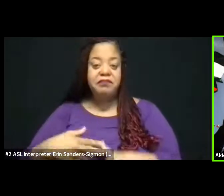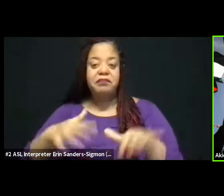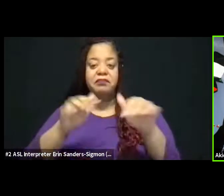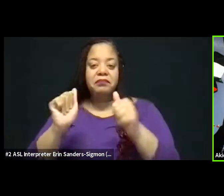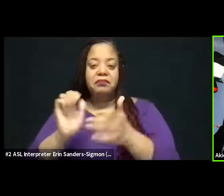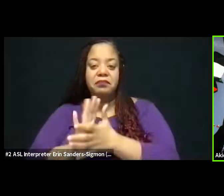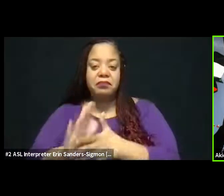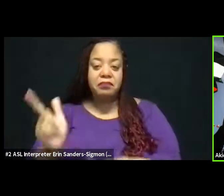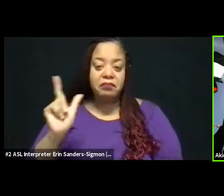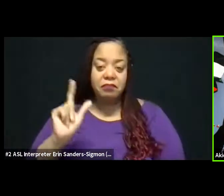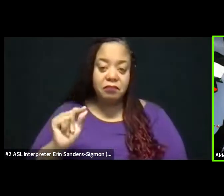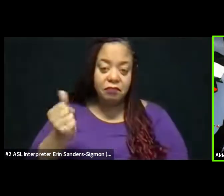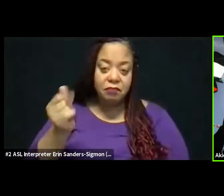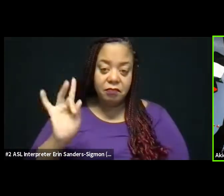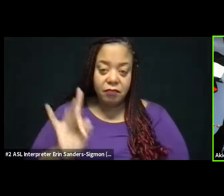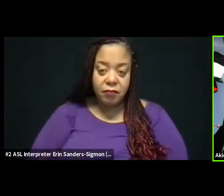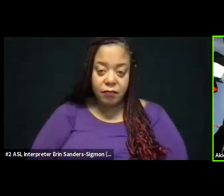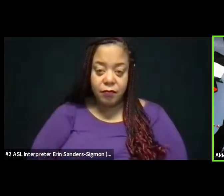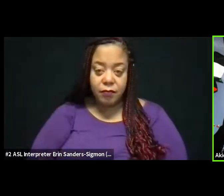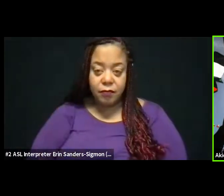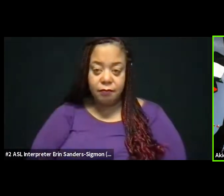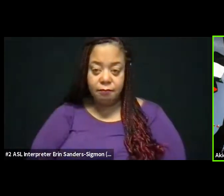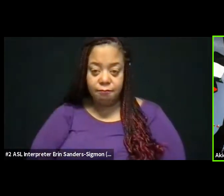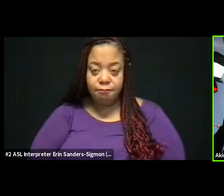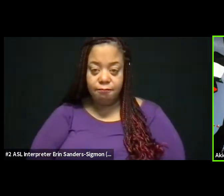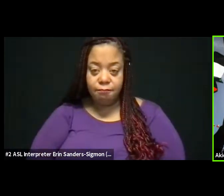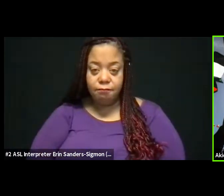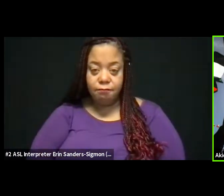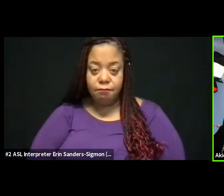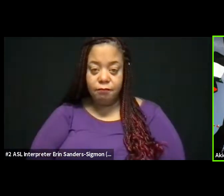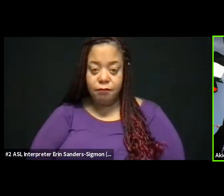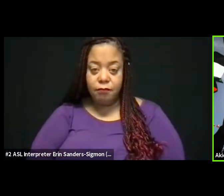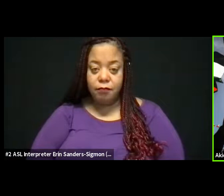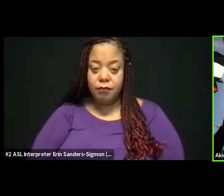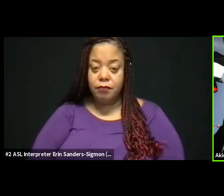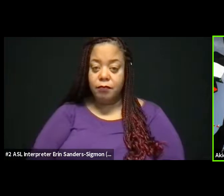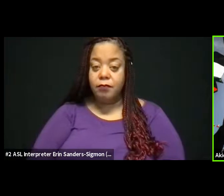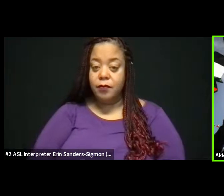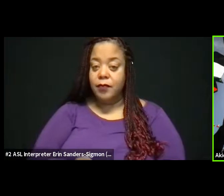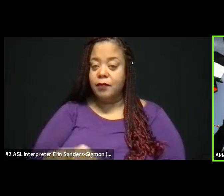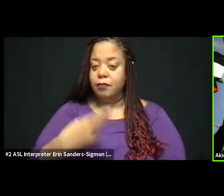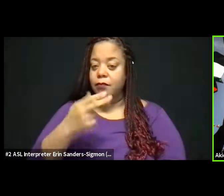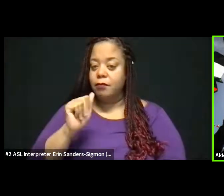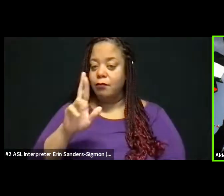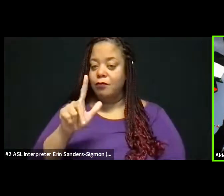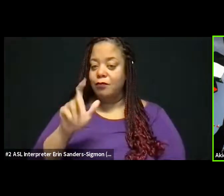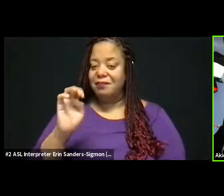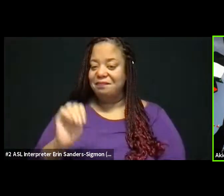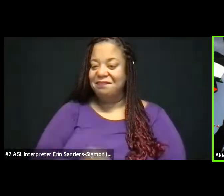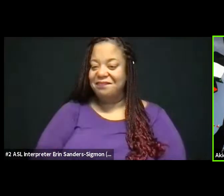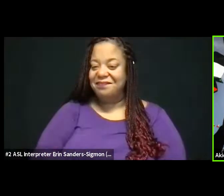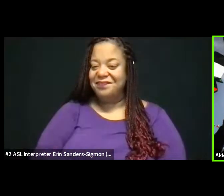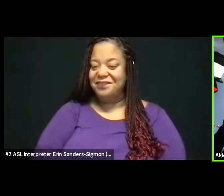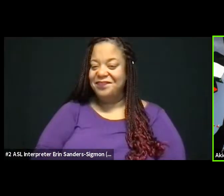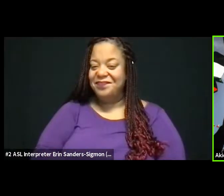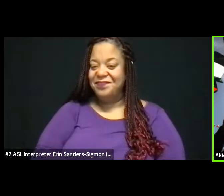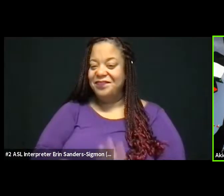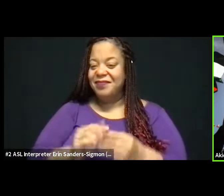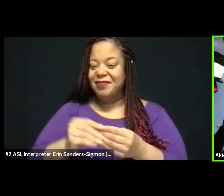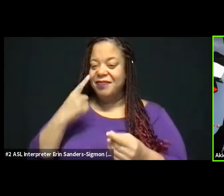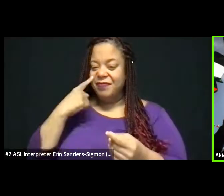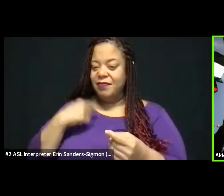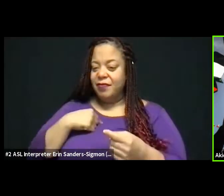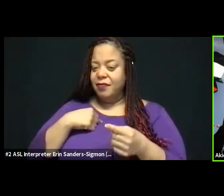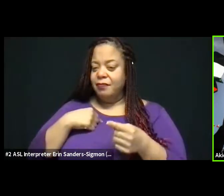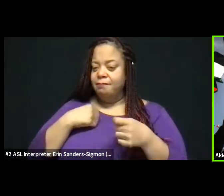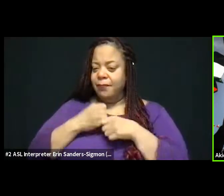teaching and coaching and then consulting for 5 years in total. And I made the decision to take the leap to